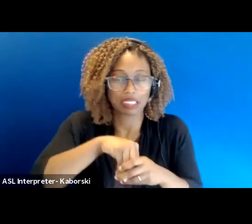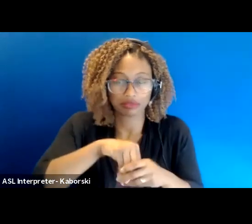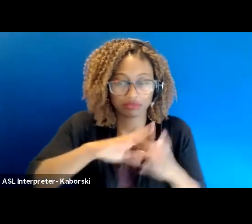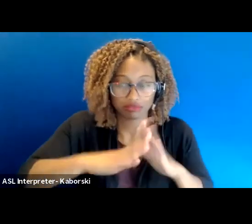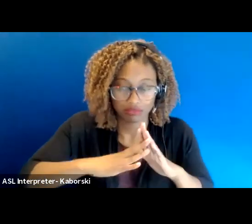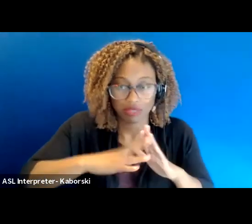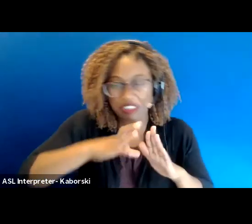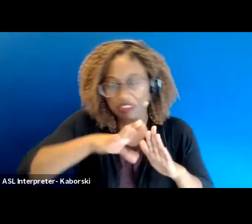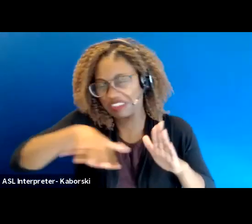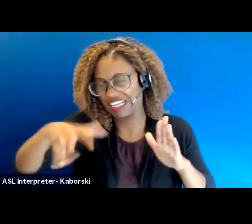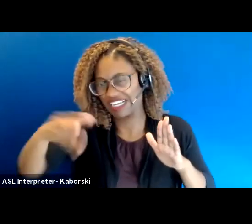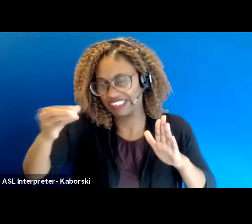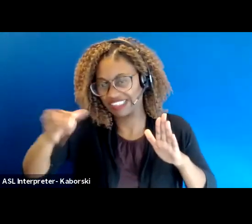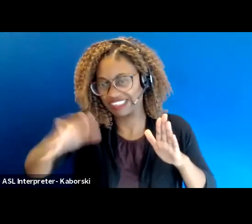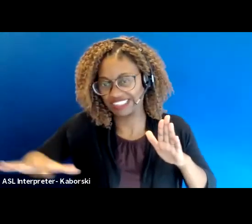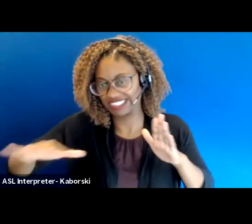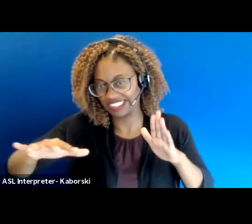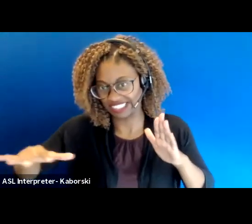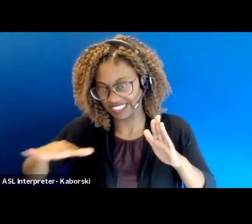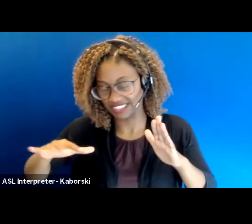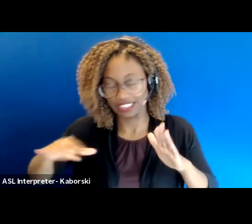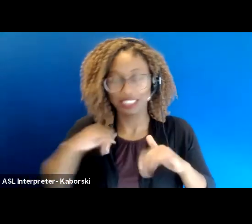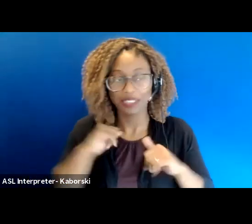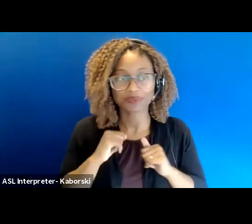and that we are